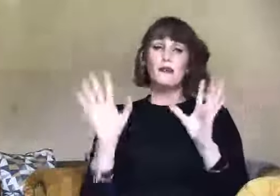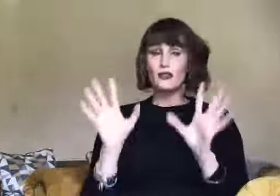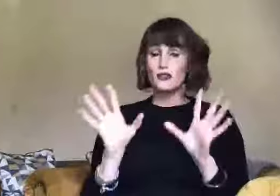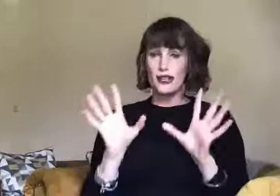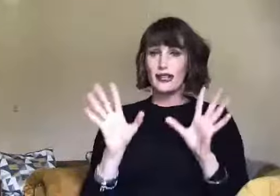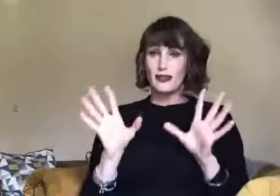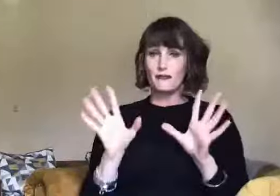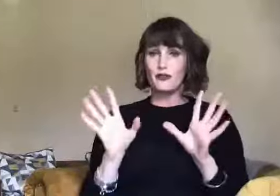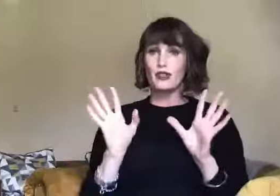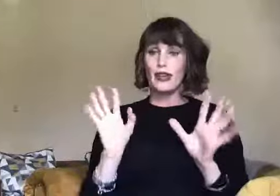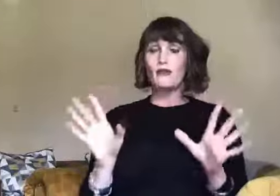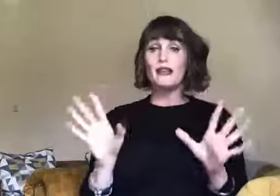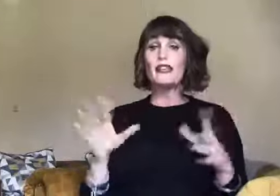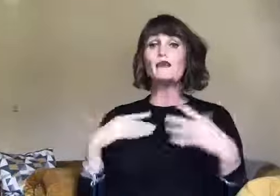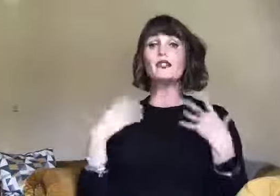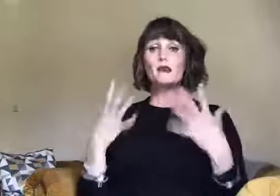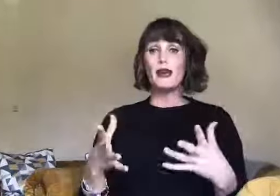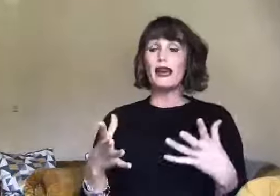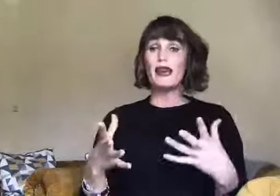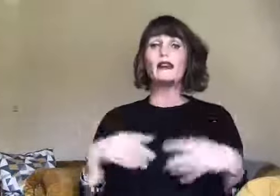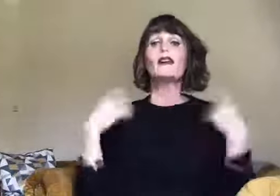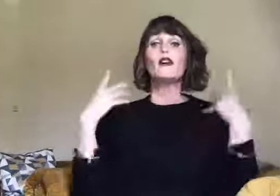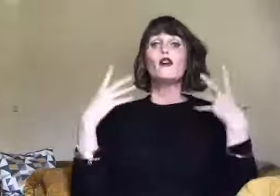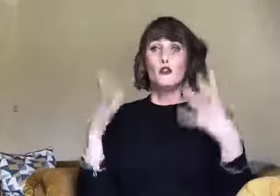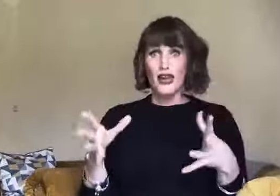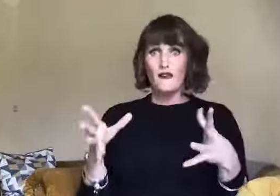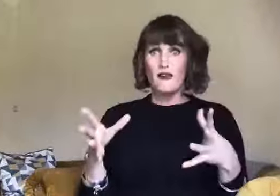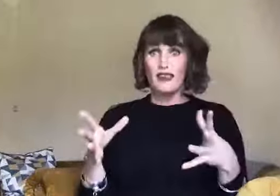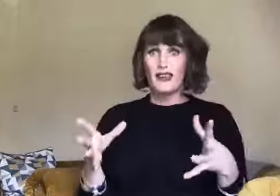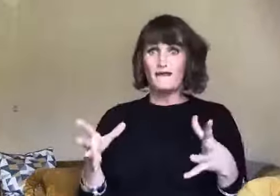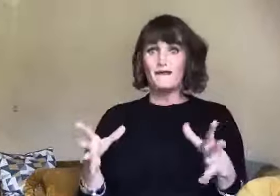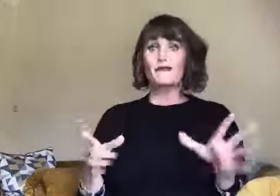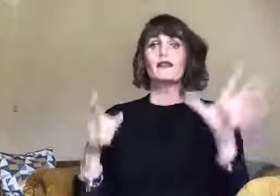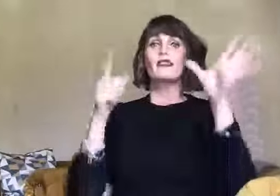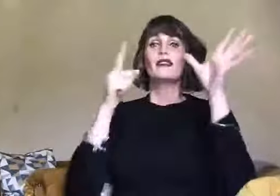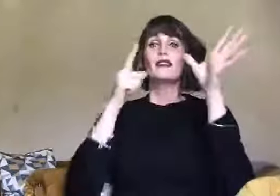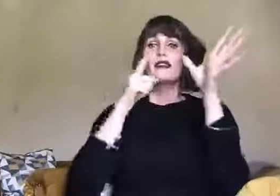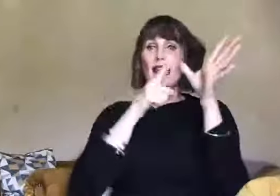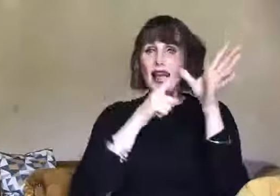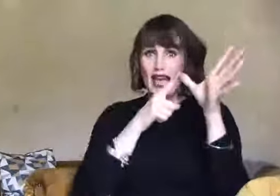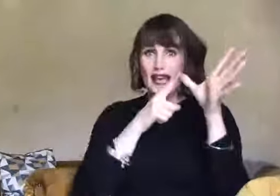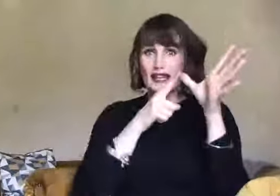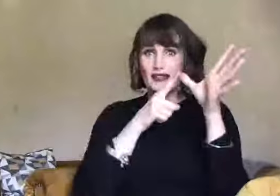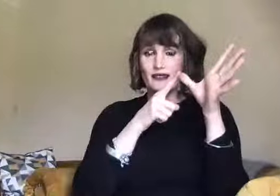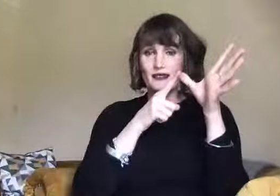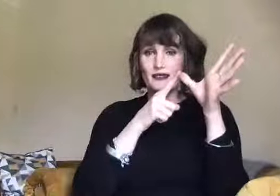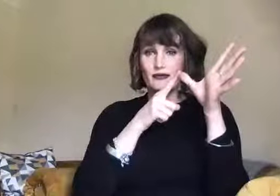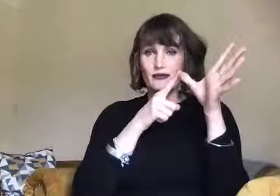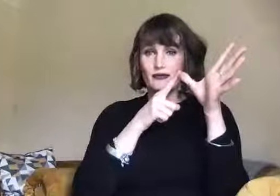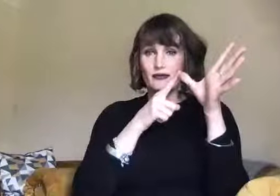just do that again. So everybody, if we just prepare for the alphabet again, A,